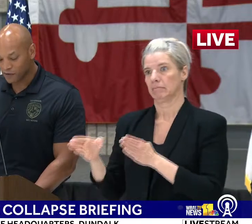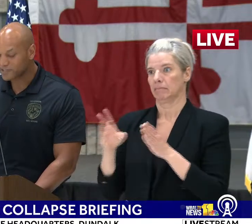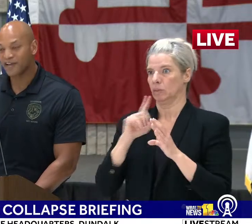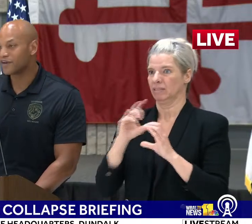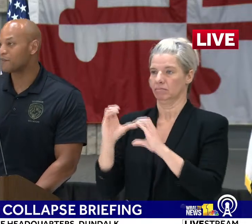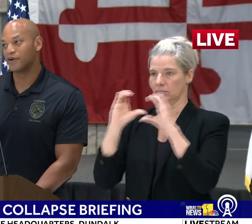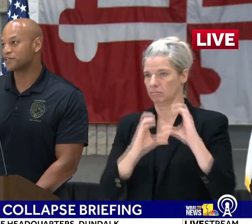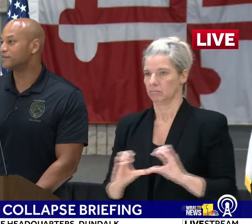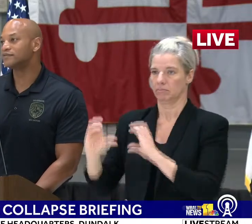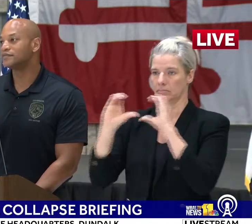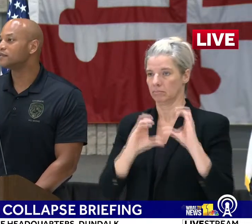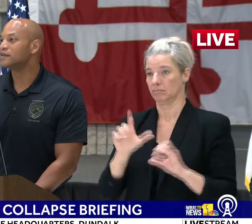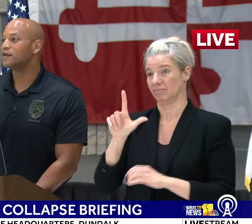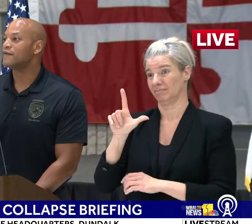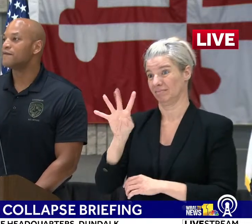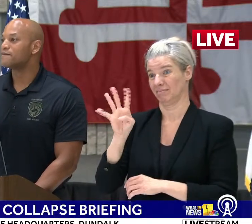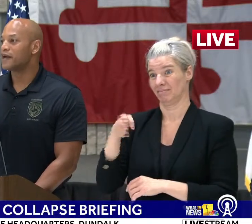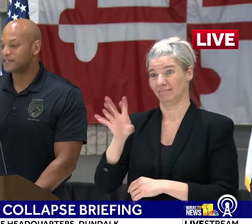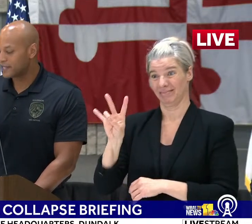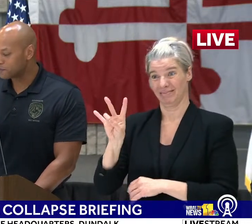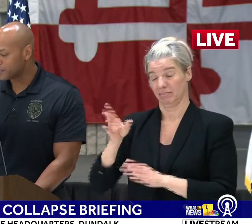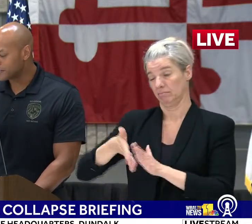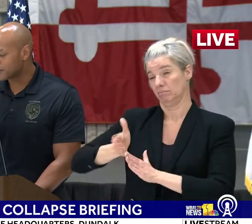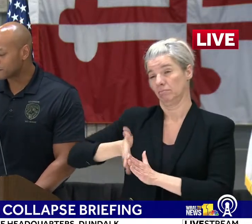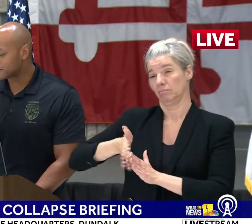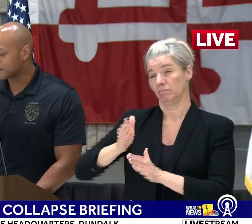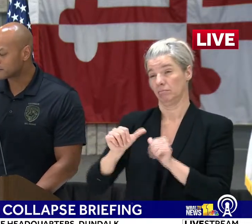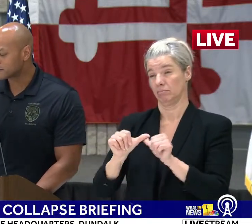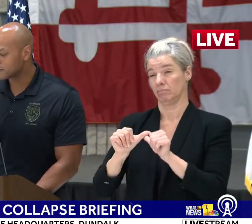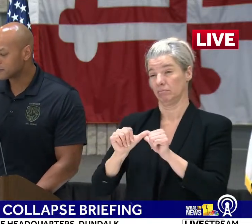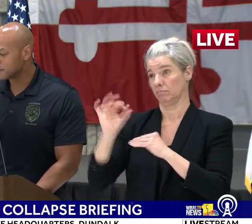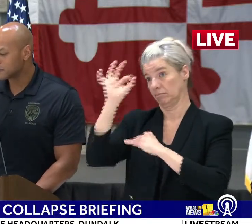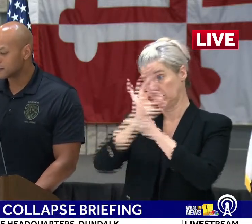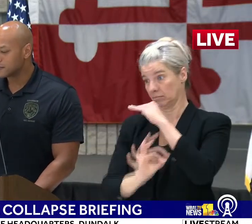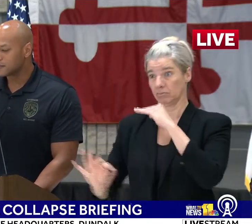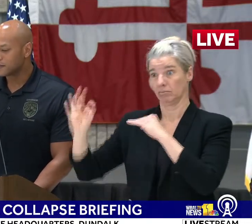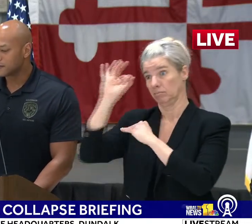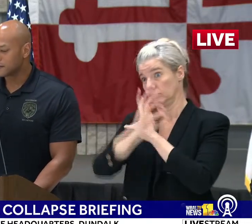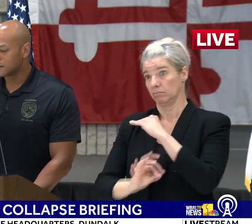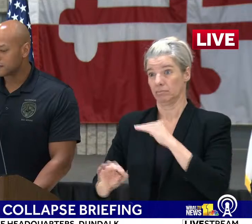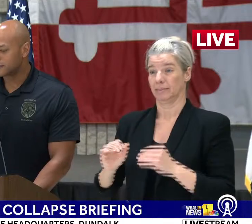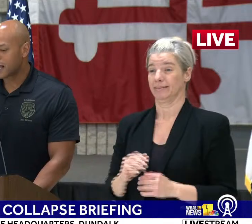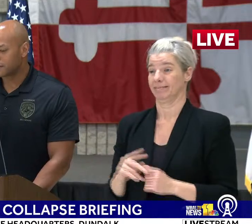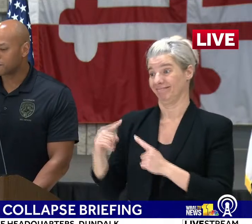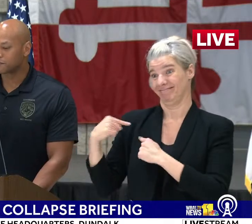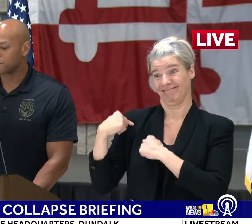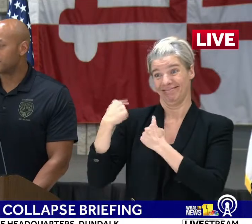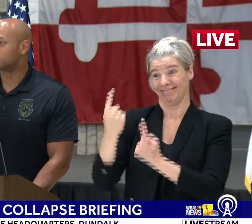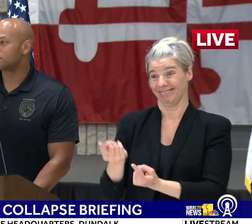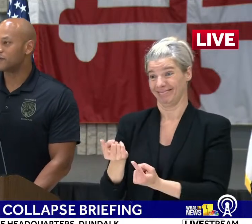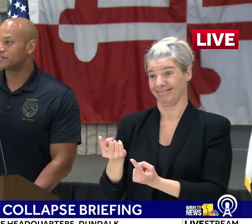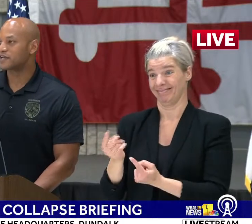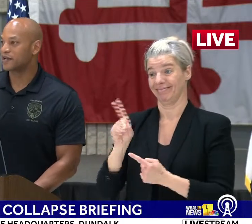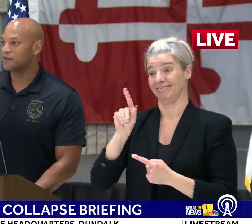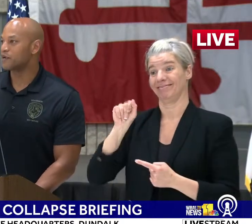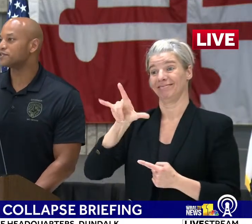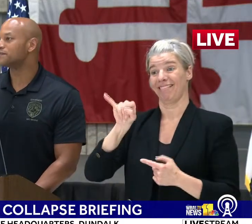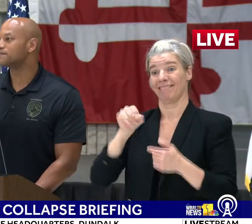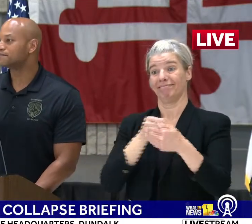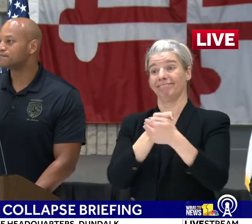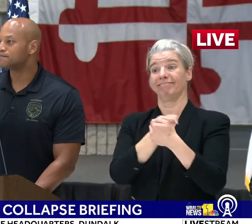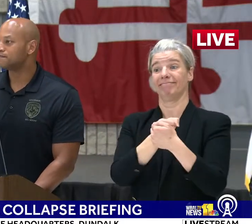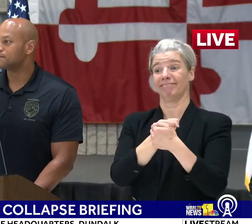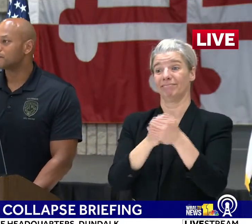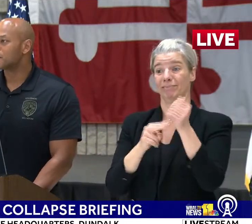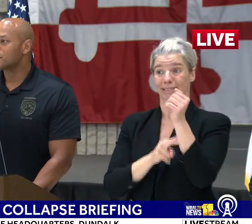This has been a 24/7 operation that has taken place ever since the Dolly first ran into the Francis Scott